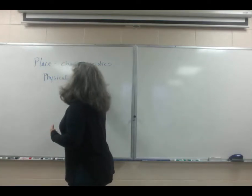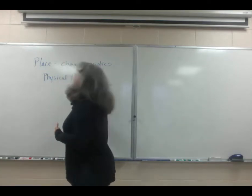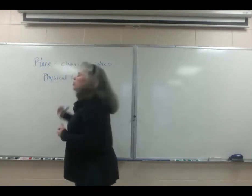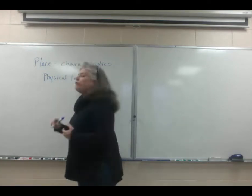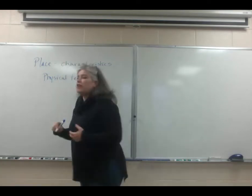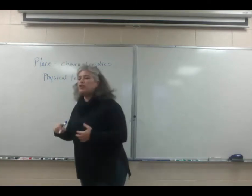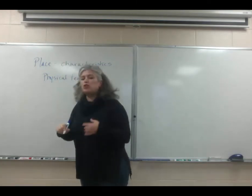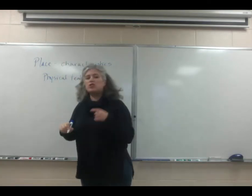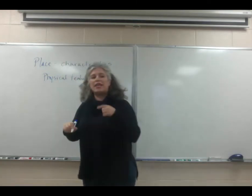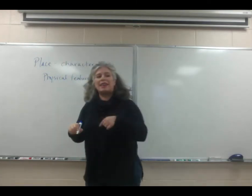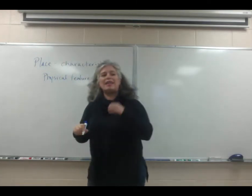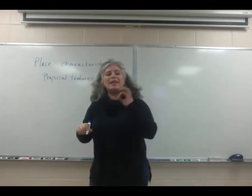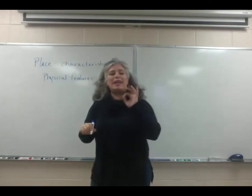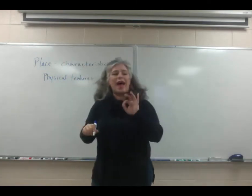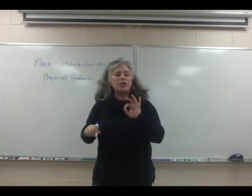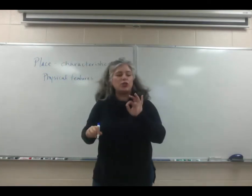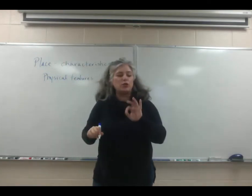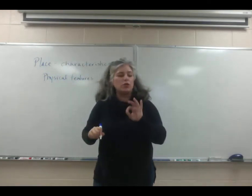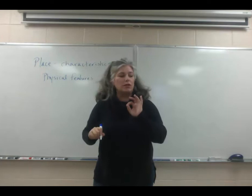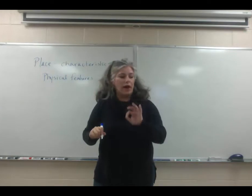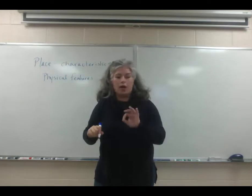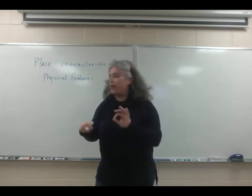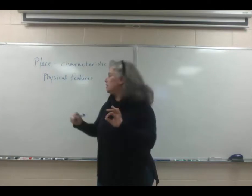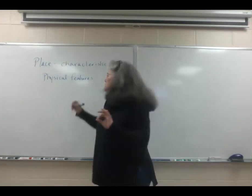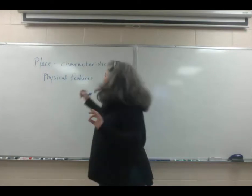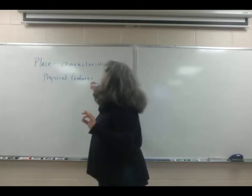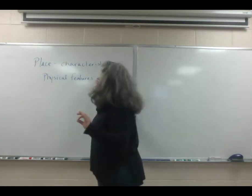Physical features in the natural environment.